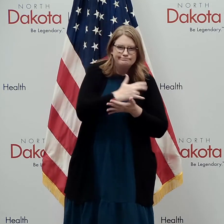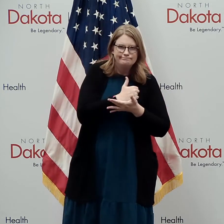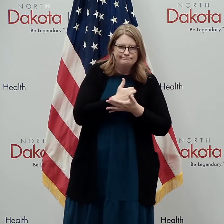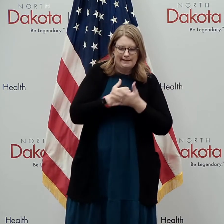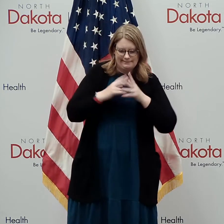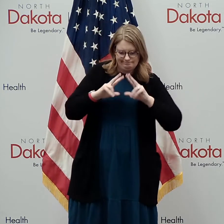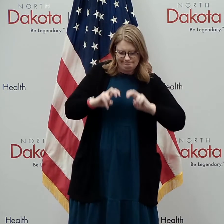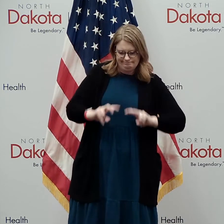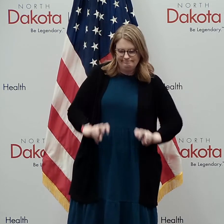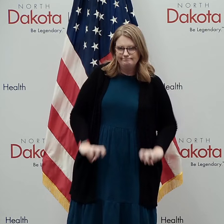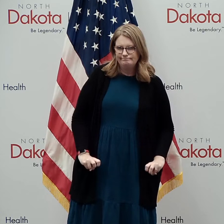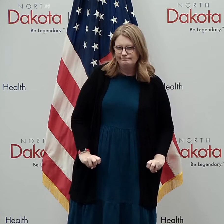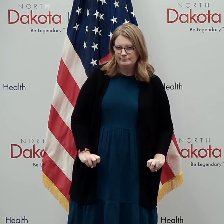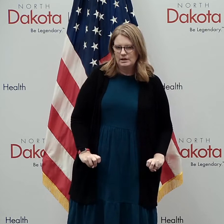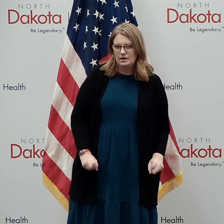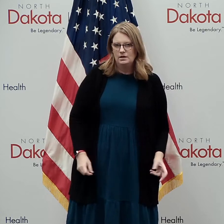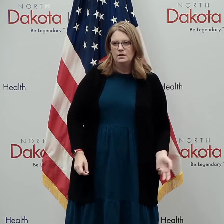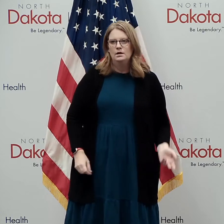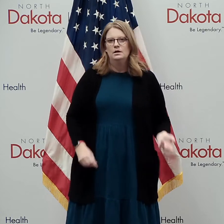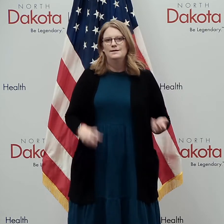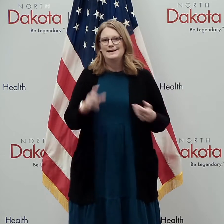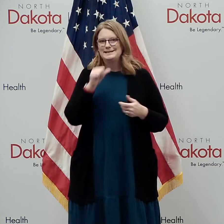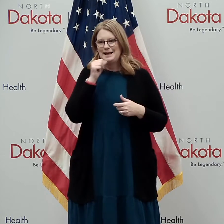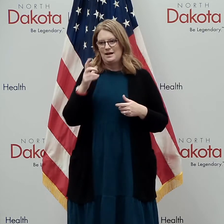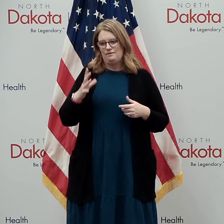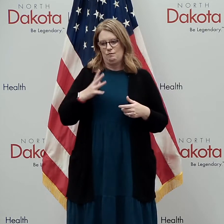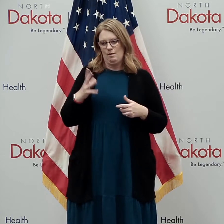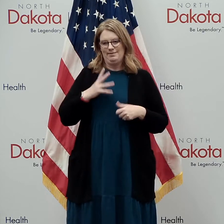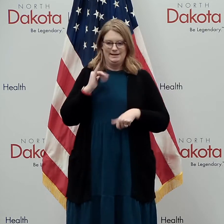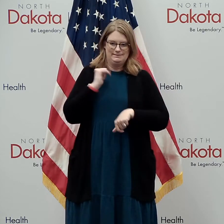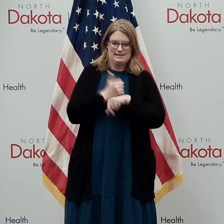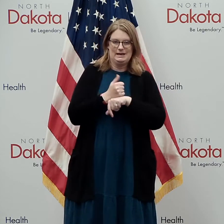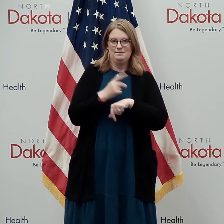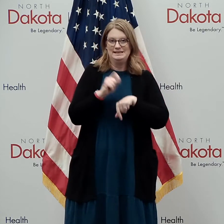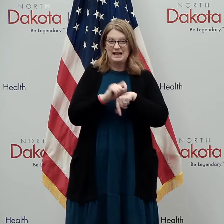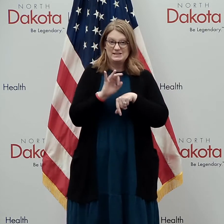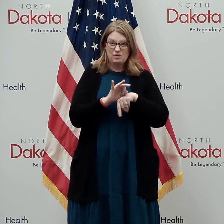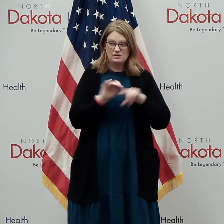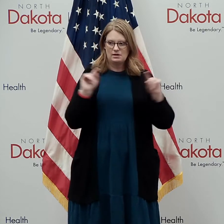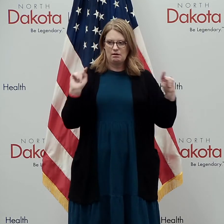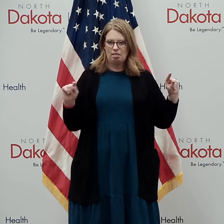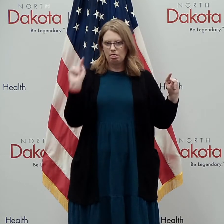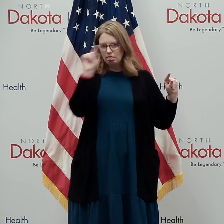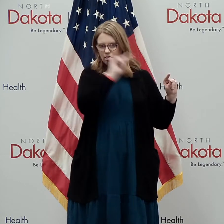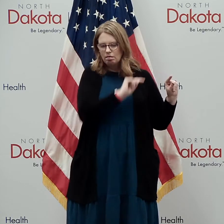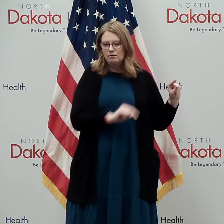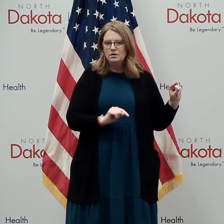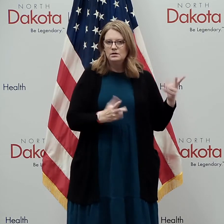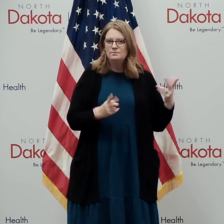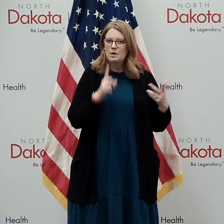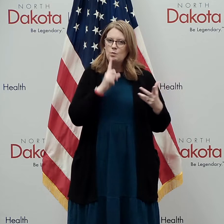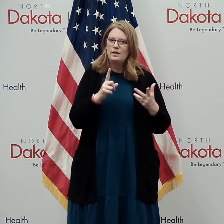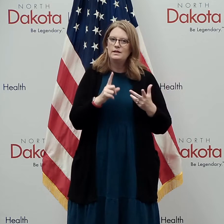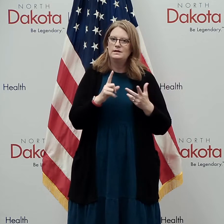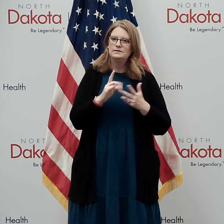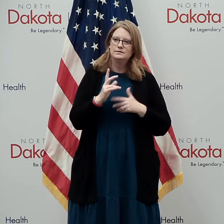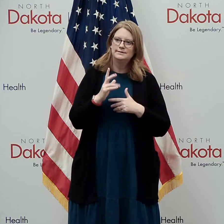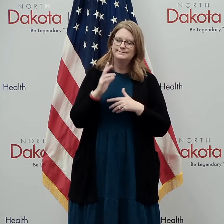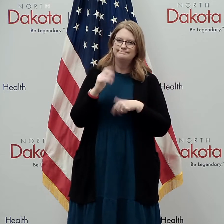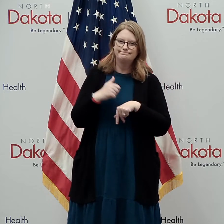to. Without formally creating task force in these other counties, just spend some time talking to leaders in